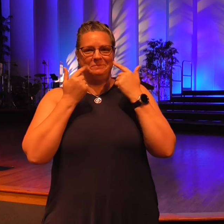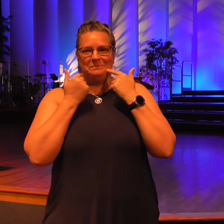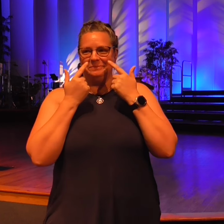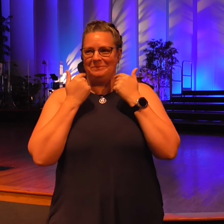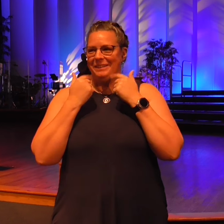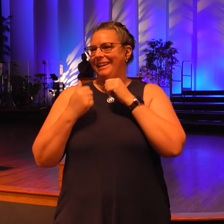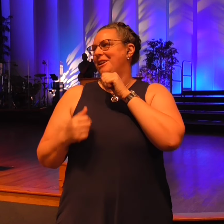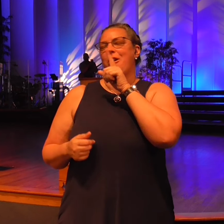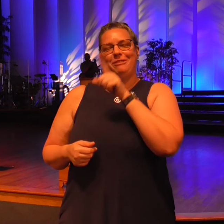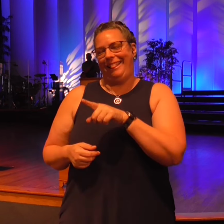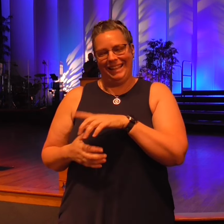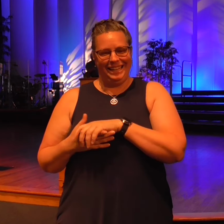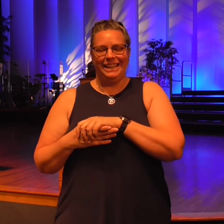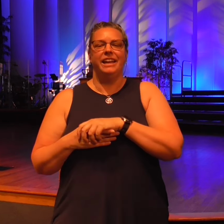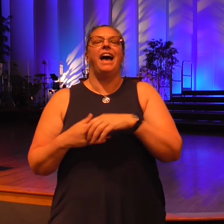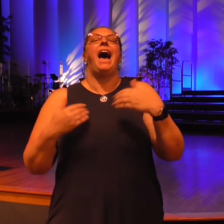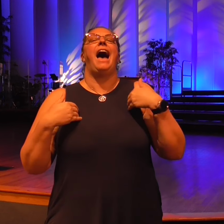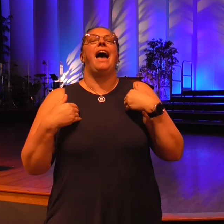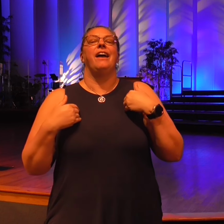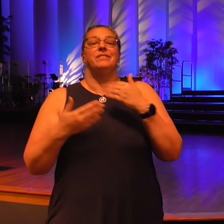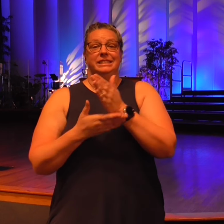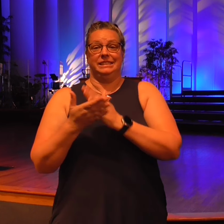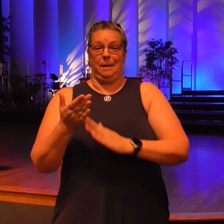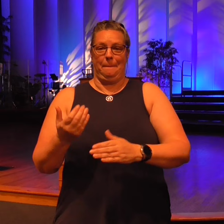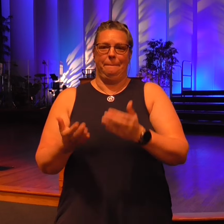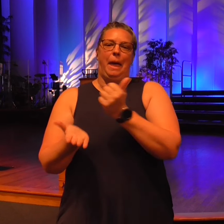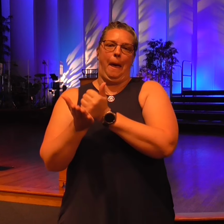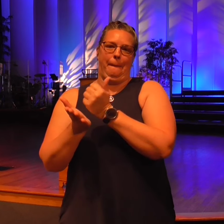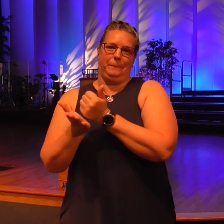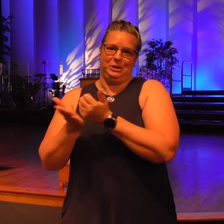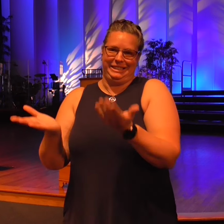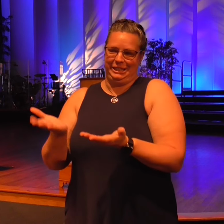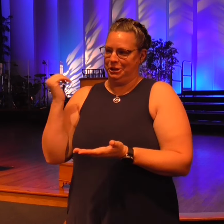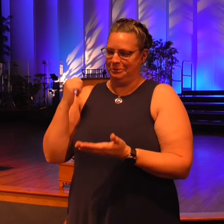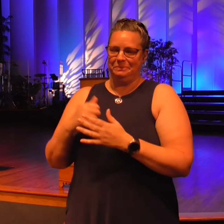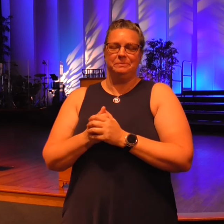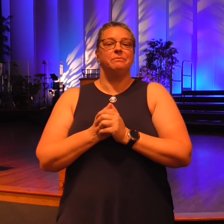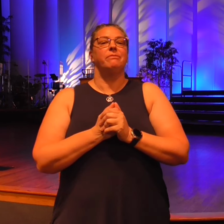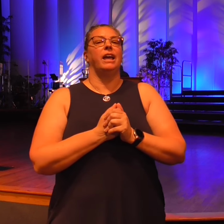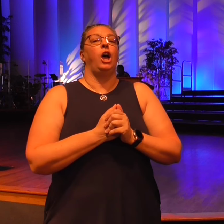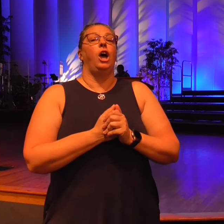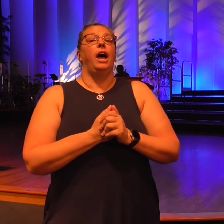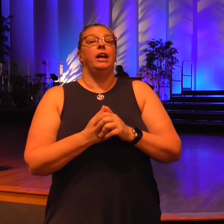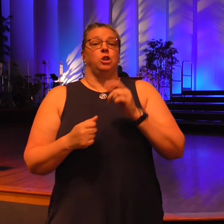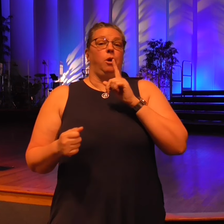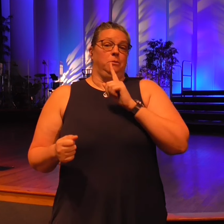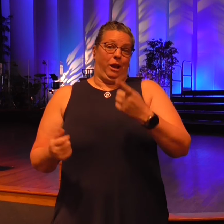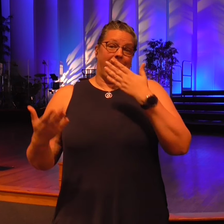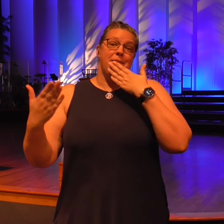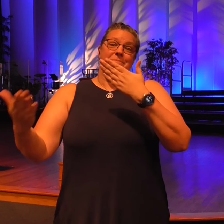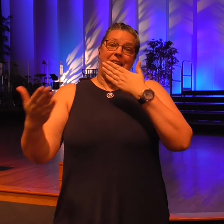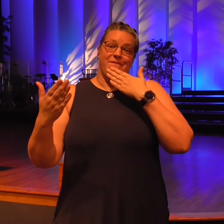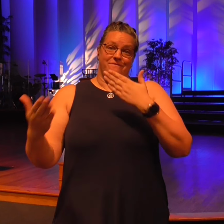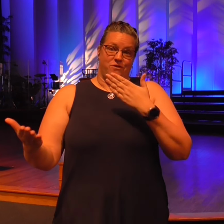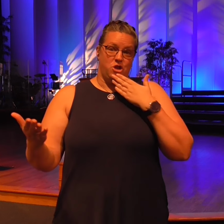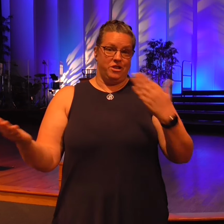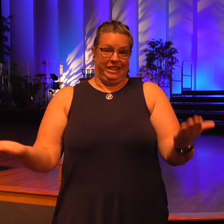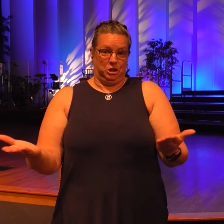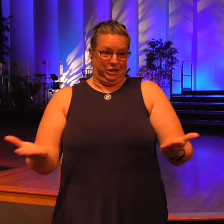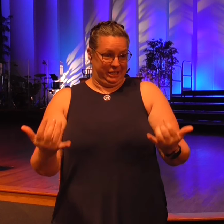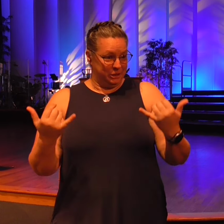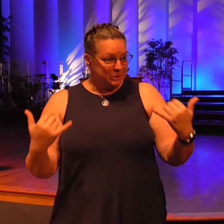Not really. I have some great helpers here with me. So I'm so thankful that you're here